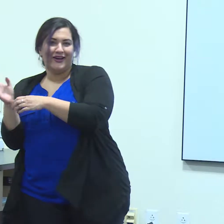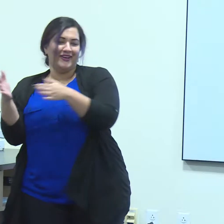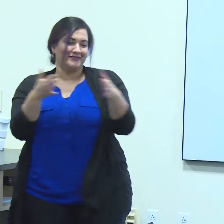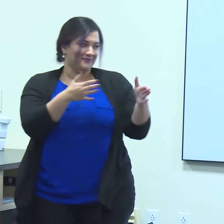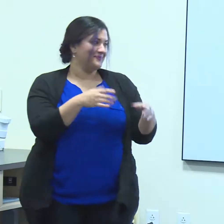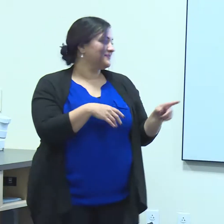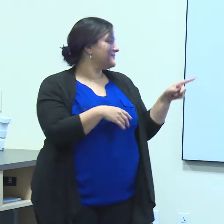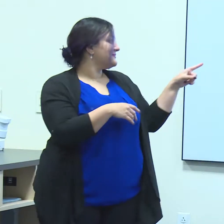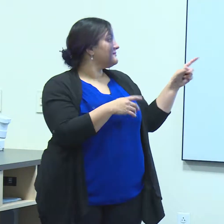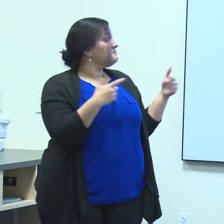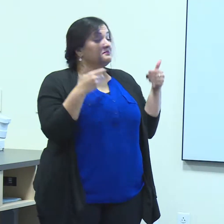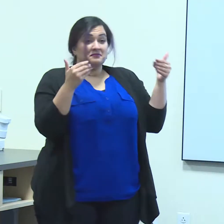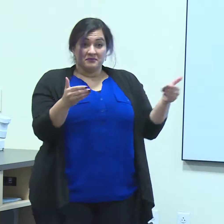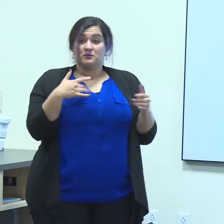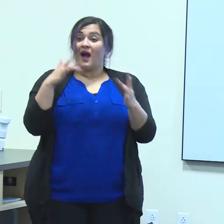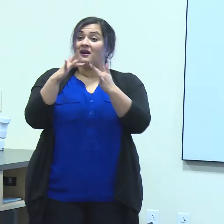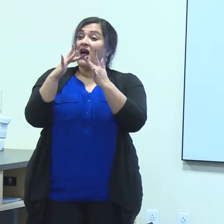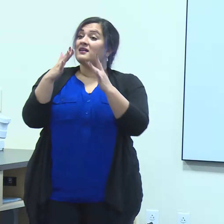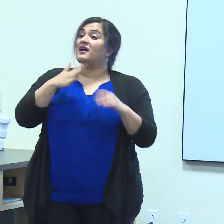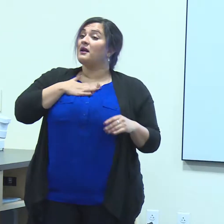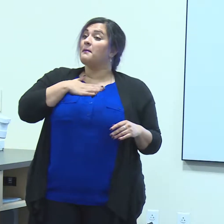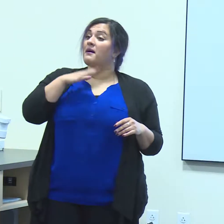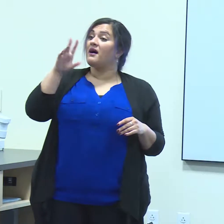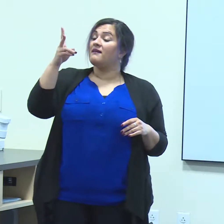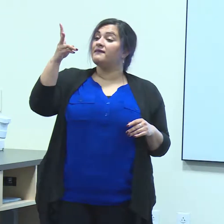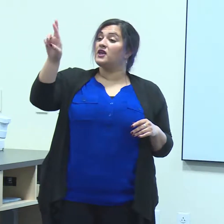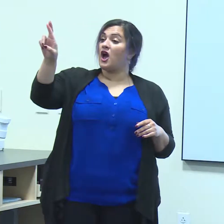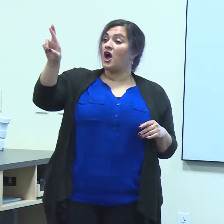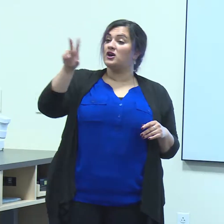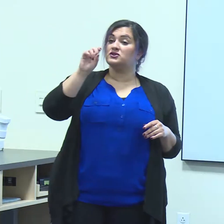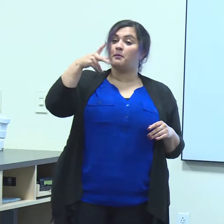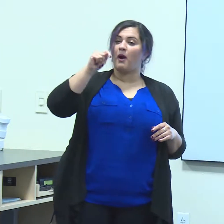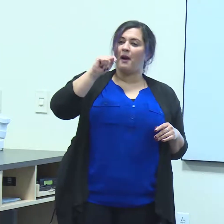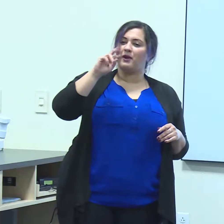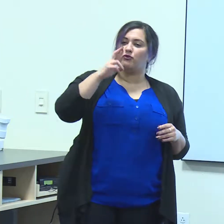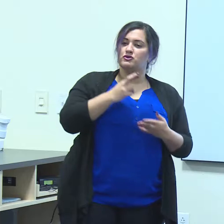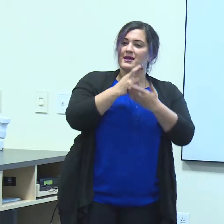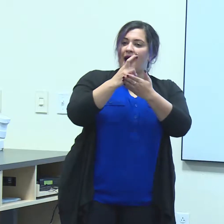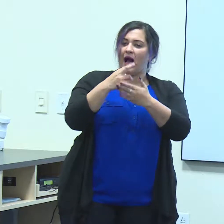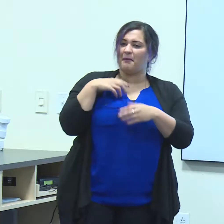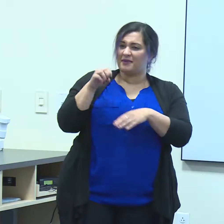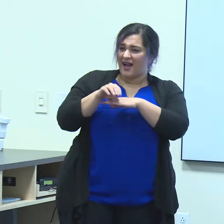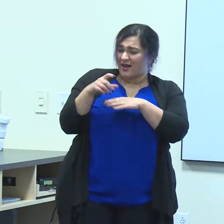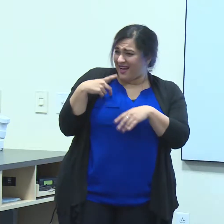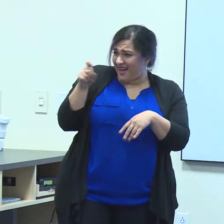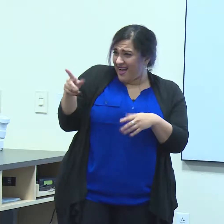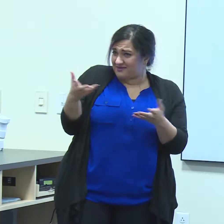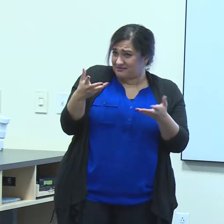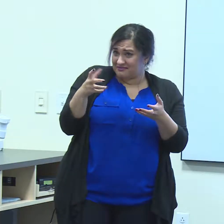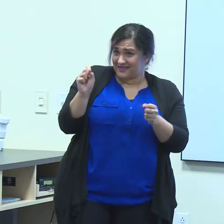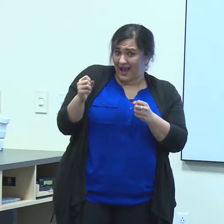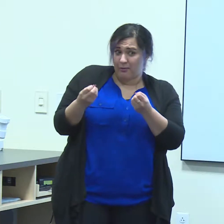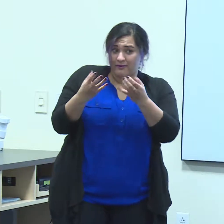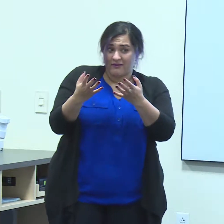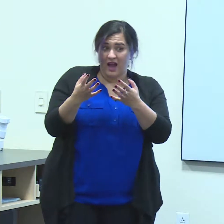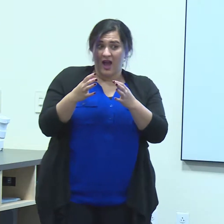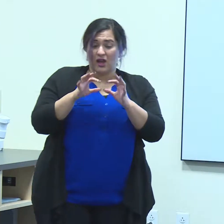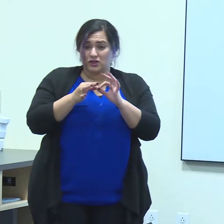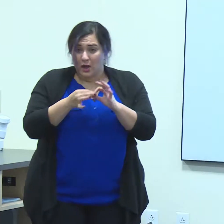went back to school and worked and went back to school. So I contacted my vocational rehab department or